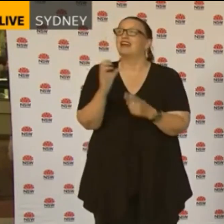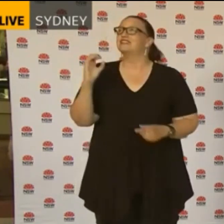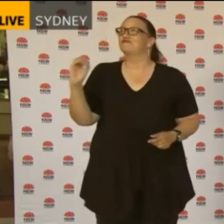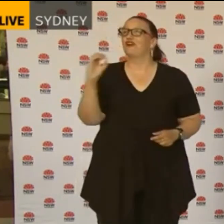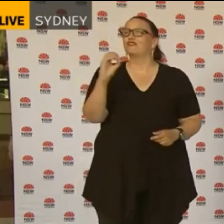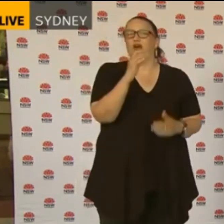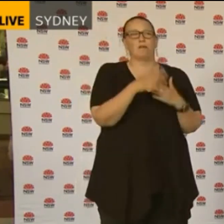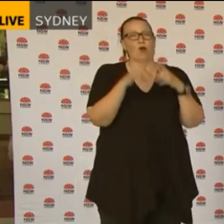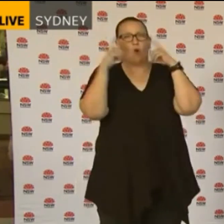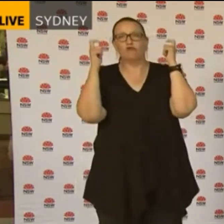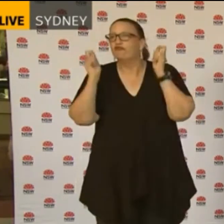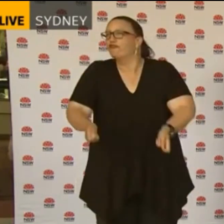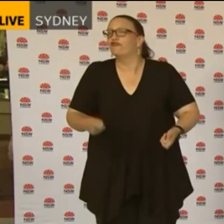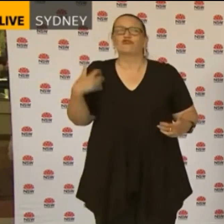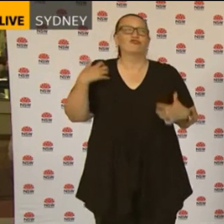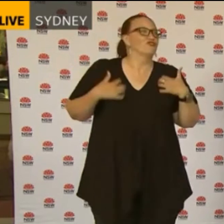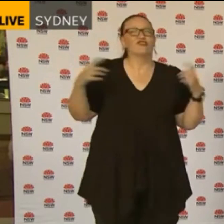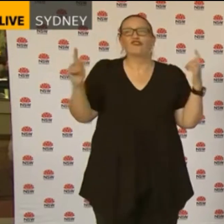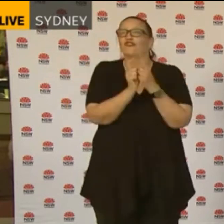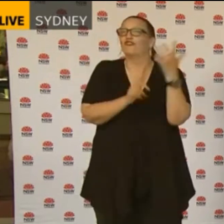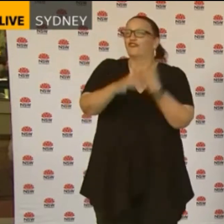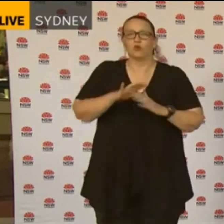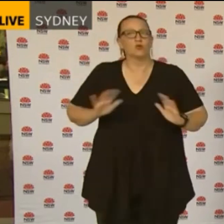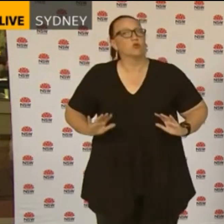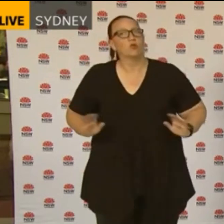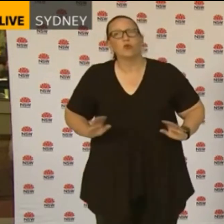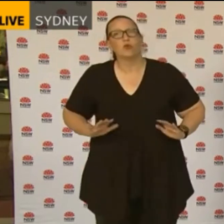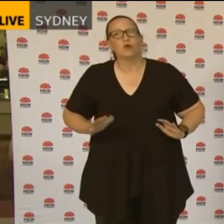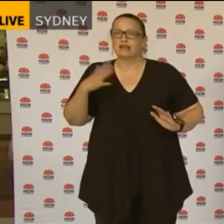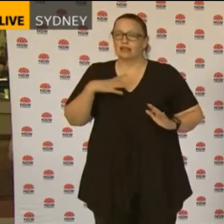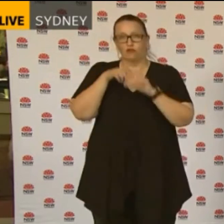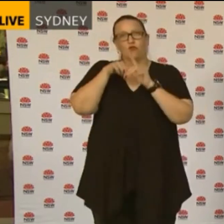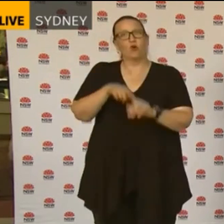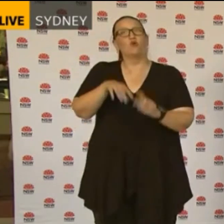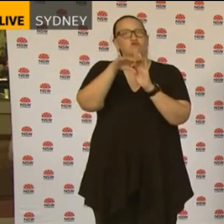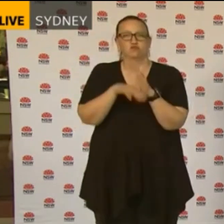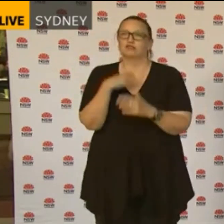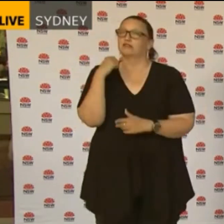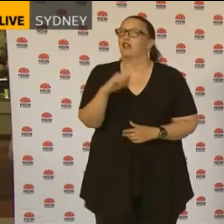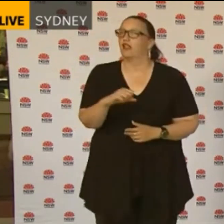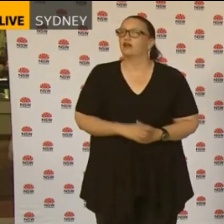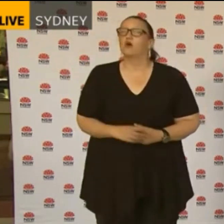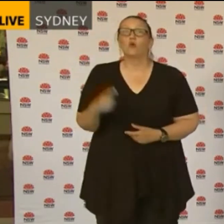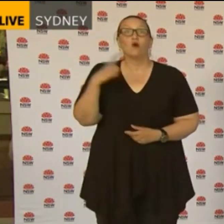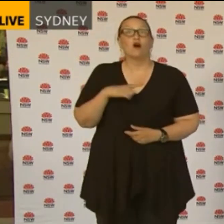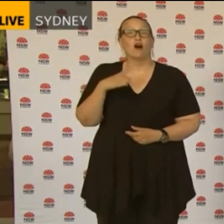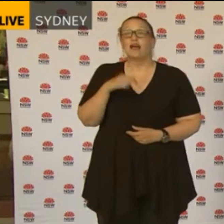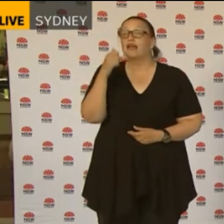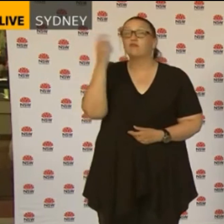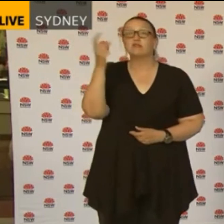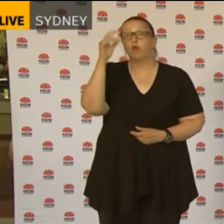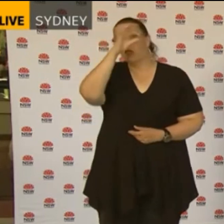no cases of community-acquired infection. It is important because if there are any